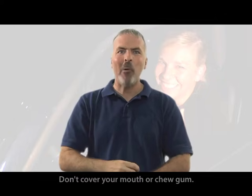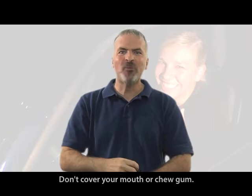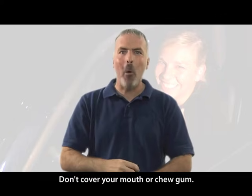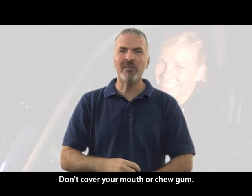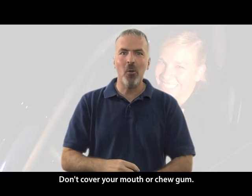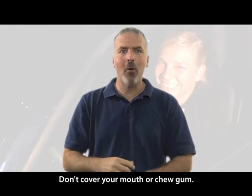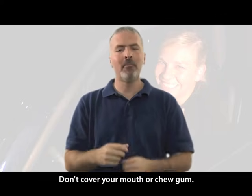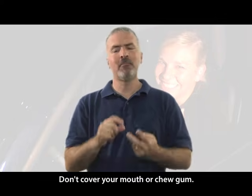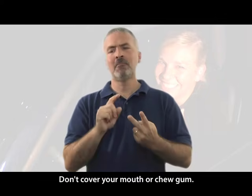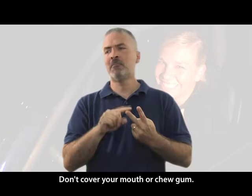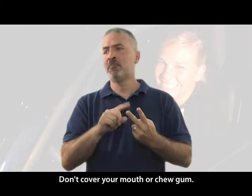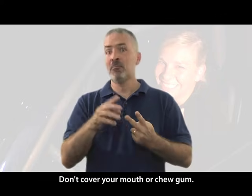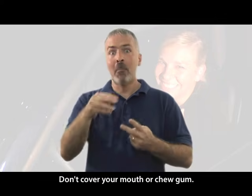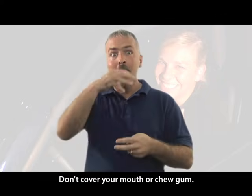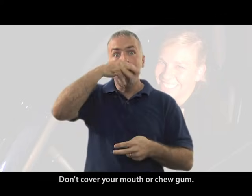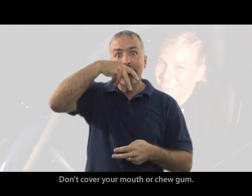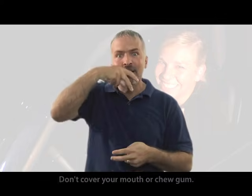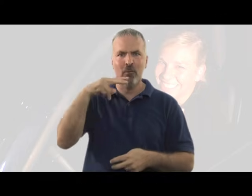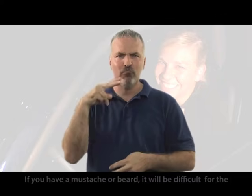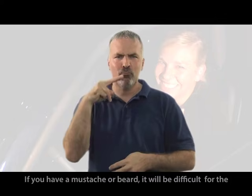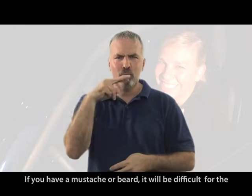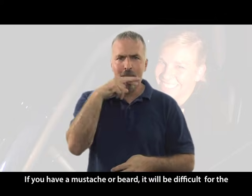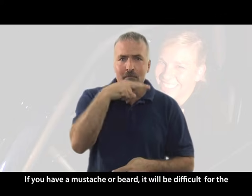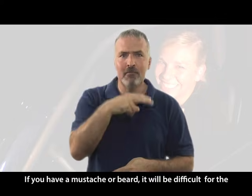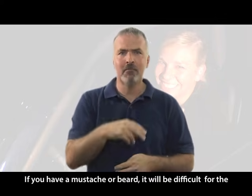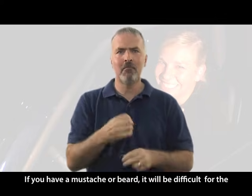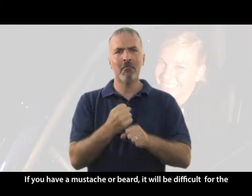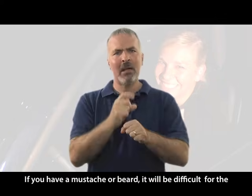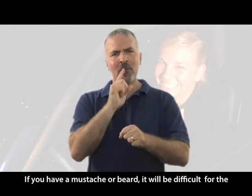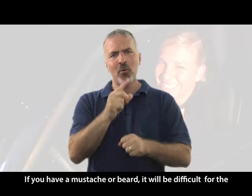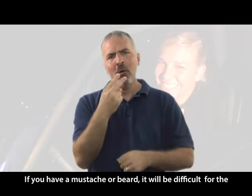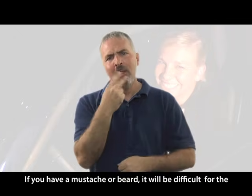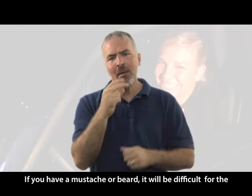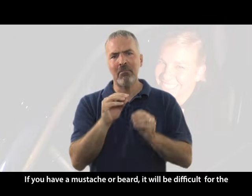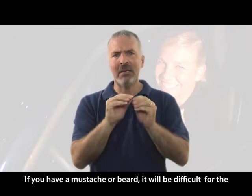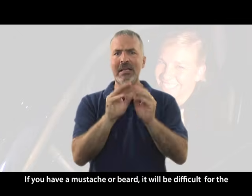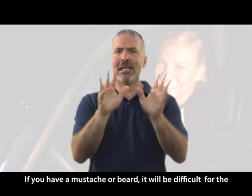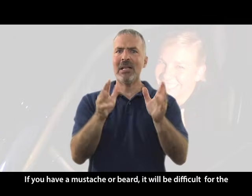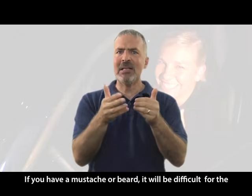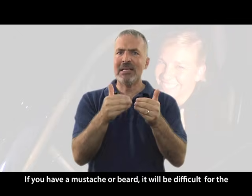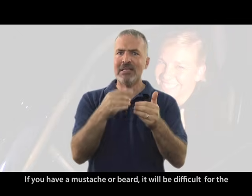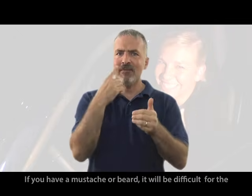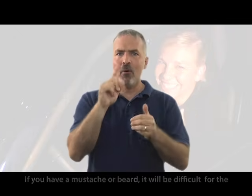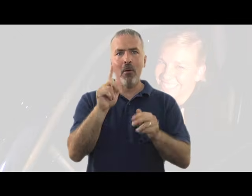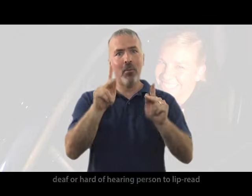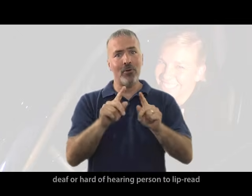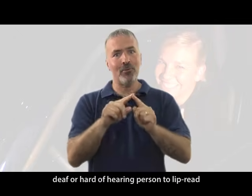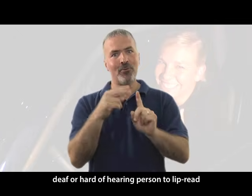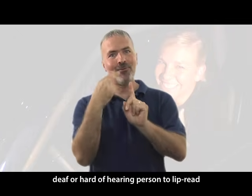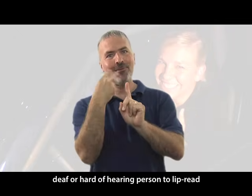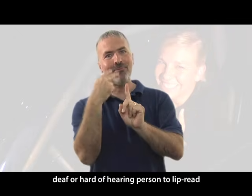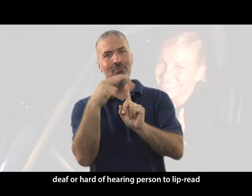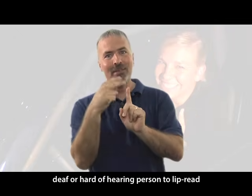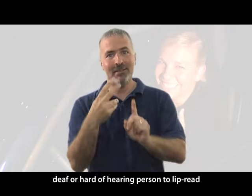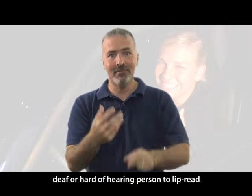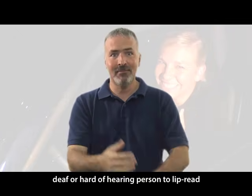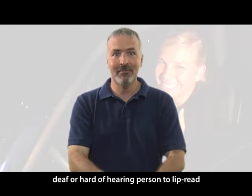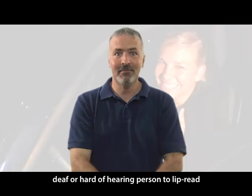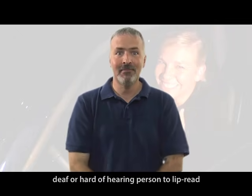Don't cover your mouth or chew gum. If you have a mustache or a beard, it will be difficult for the deaf or hard of hearing person to lip read